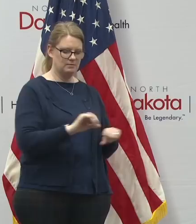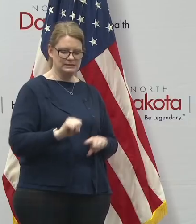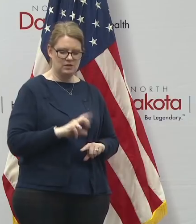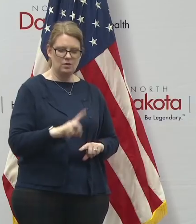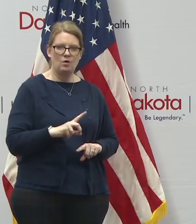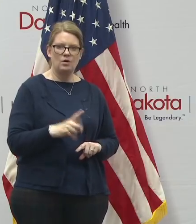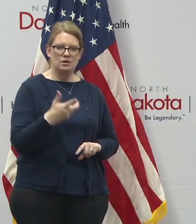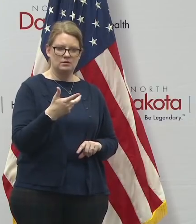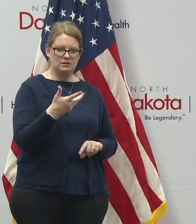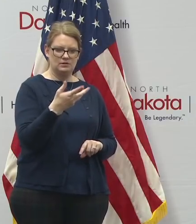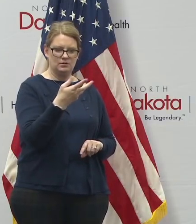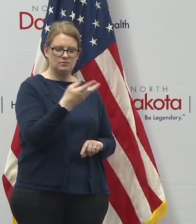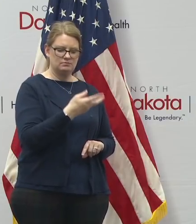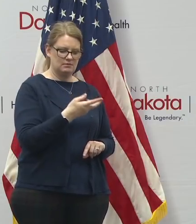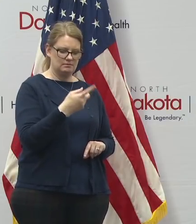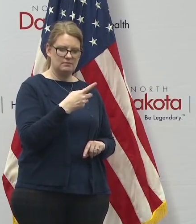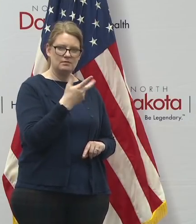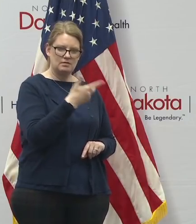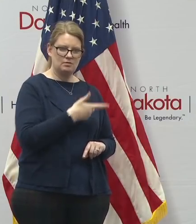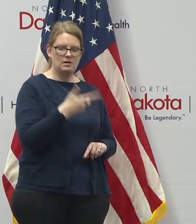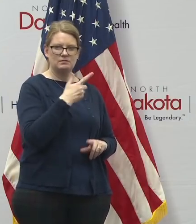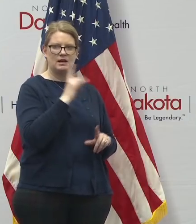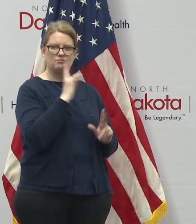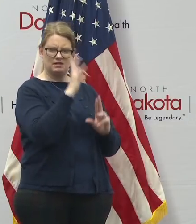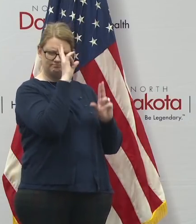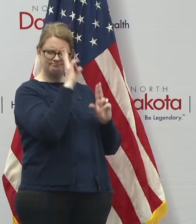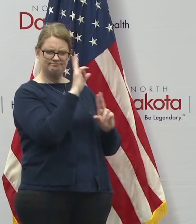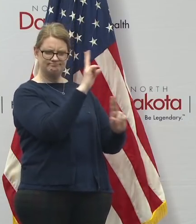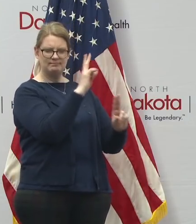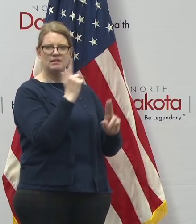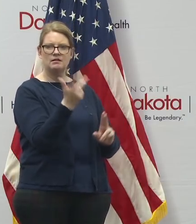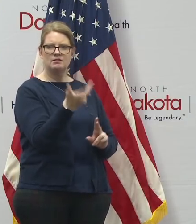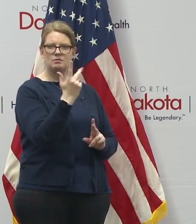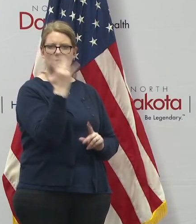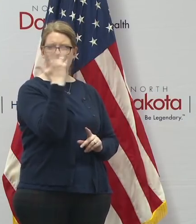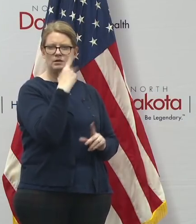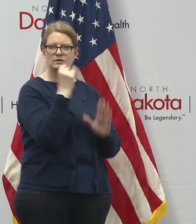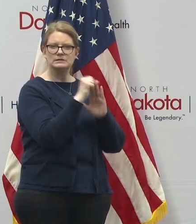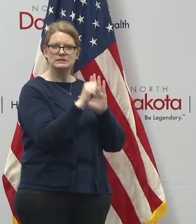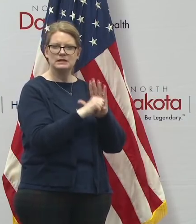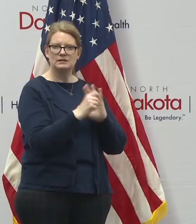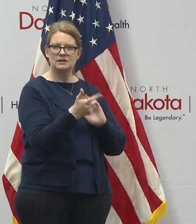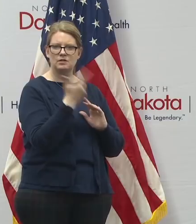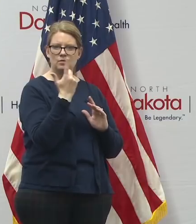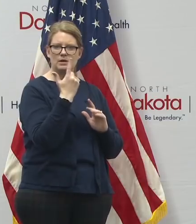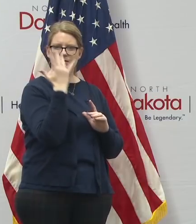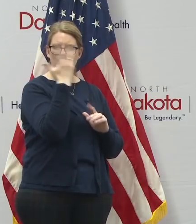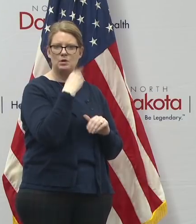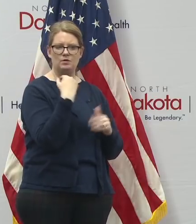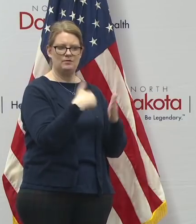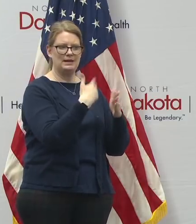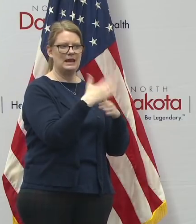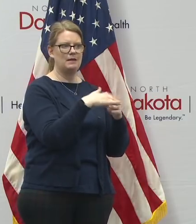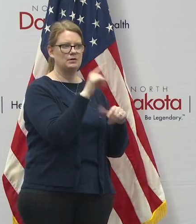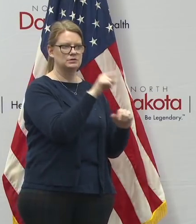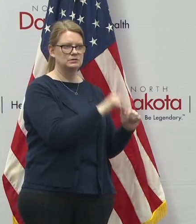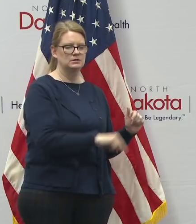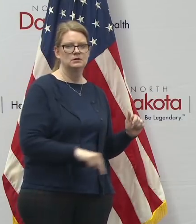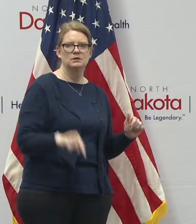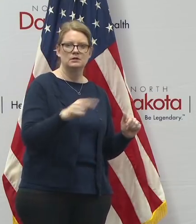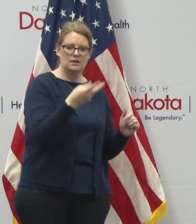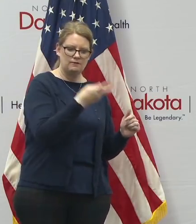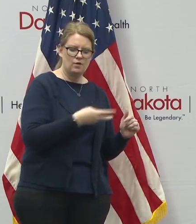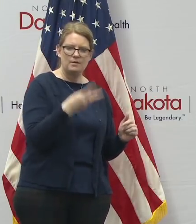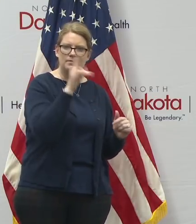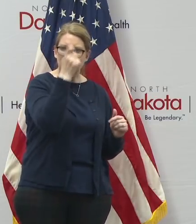South Dakota, 3 states that I hold in high regard, 3 beautiful states, 3 beautiful neighbors, that everybody on the phone,